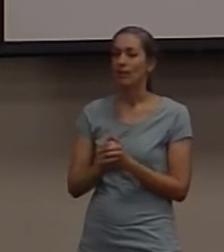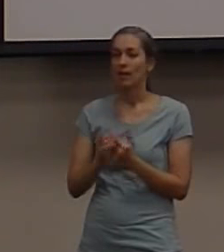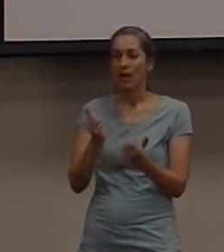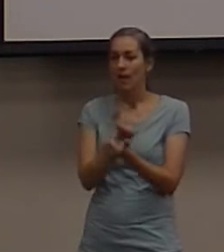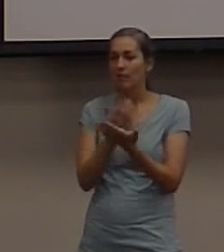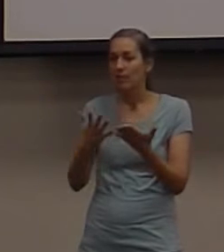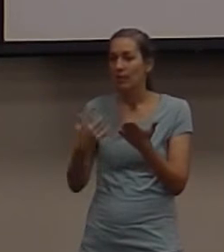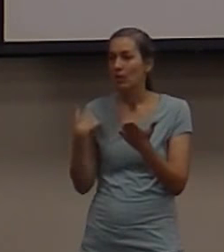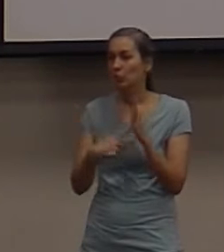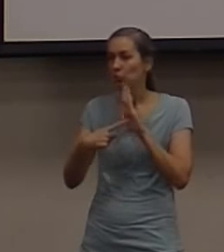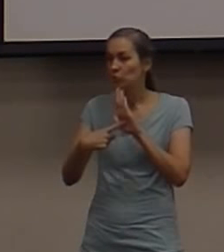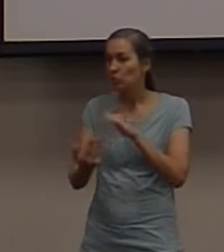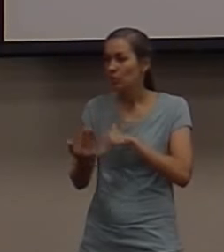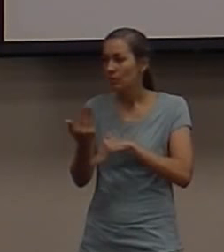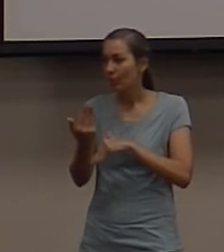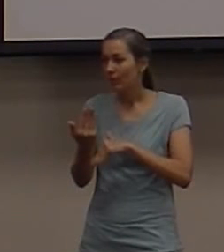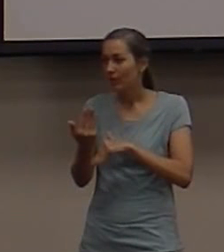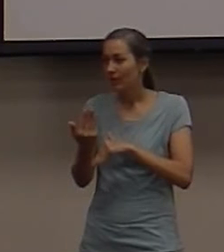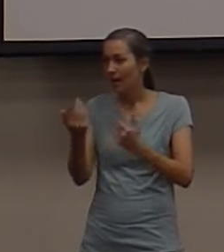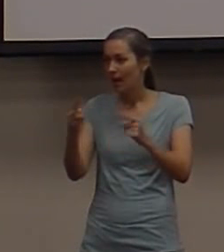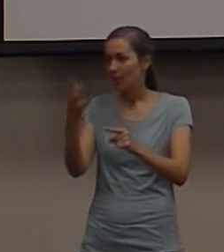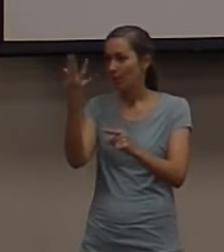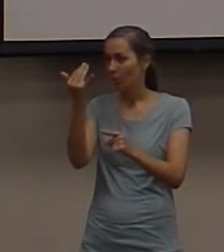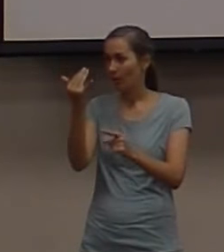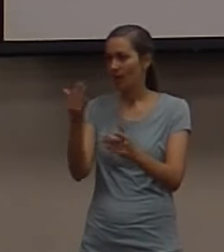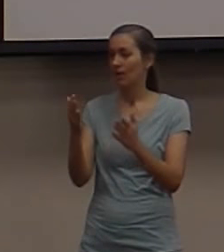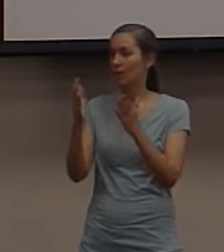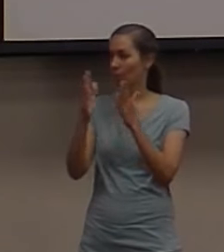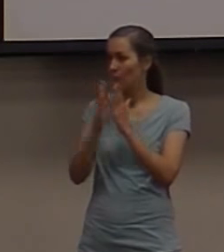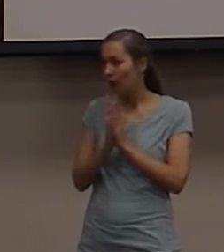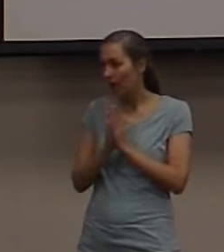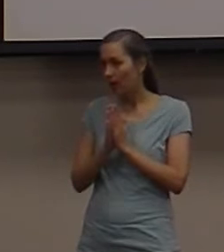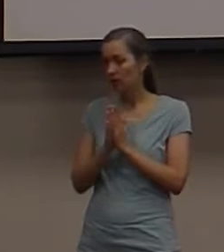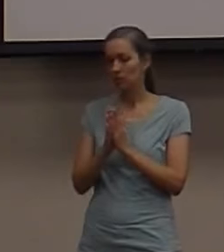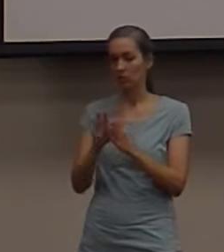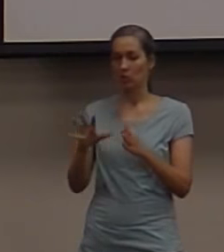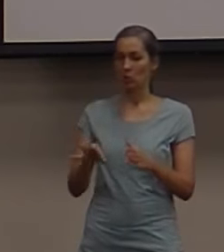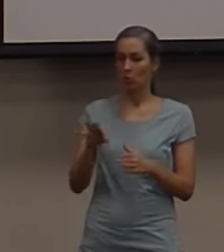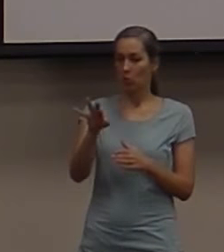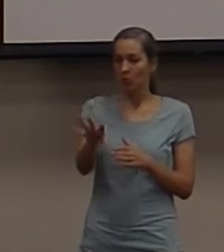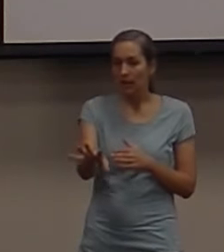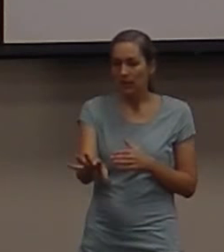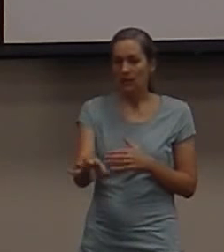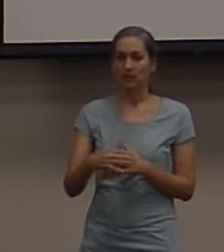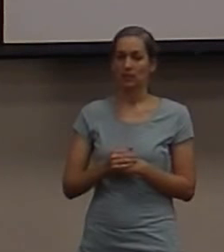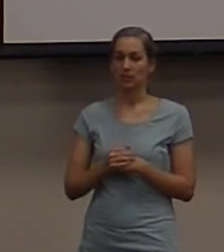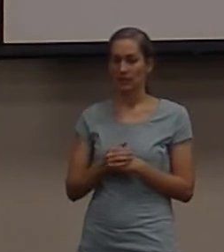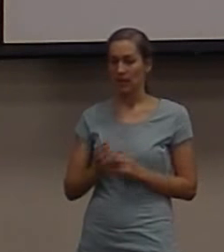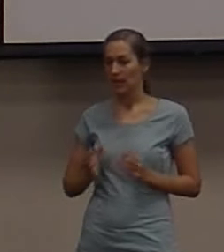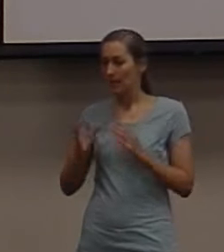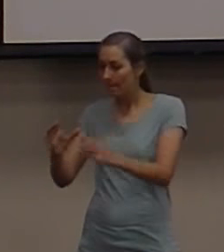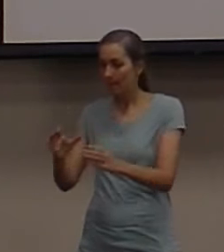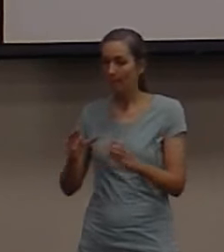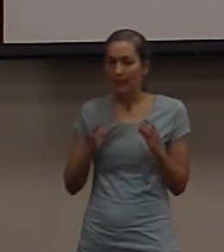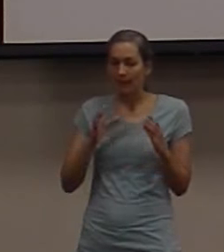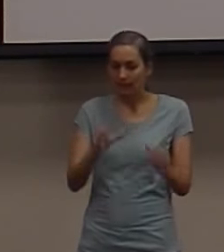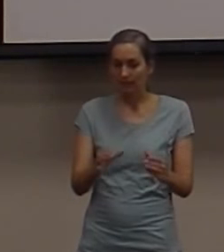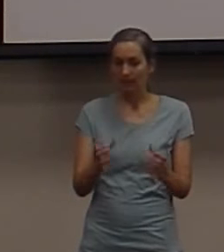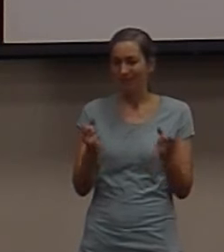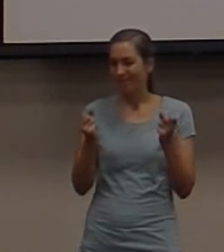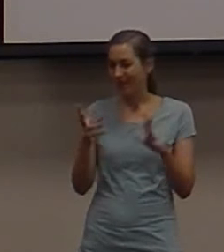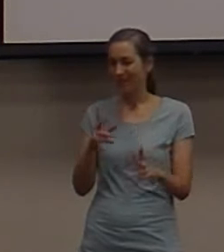is because of prayers, because of donations, because of commitments from people in so many different places, in so